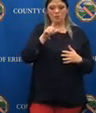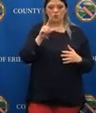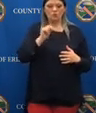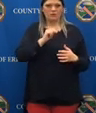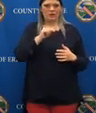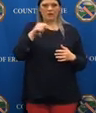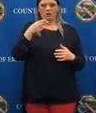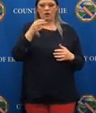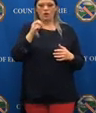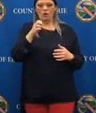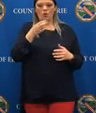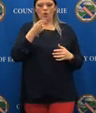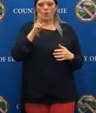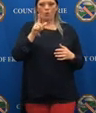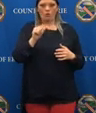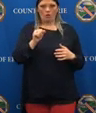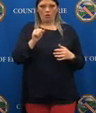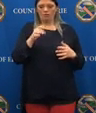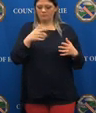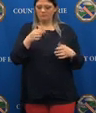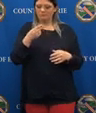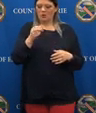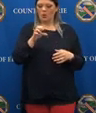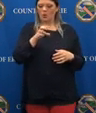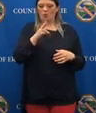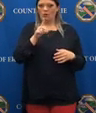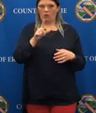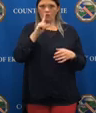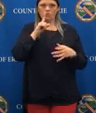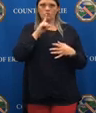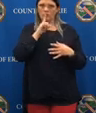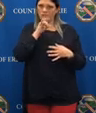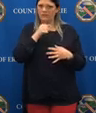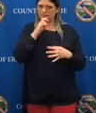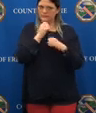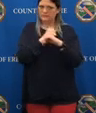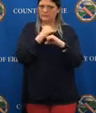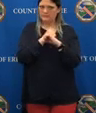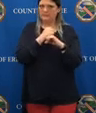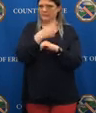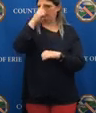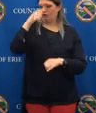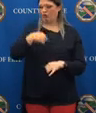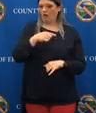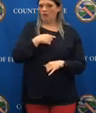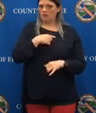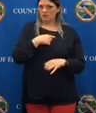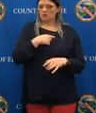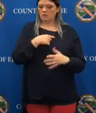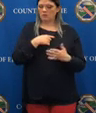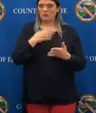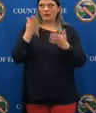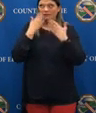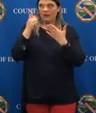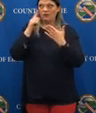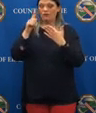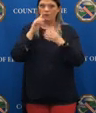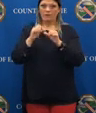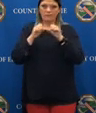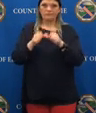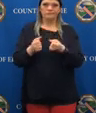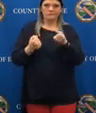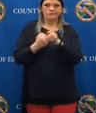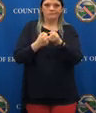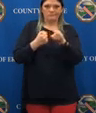Hochul, who's been adamantly out there fighting for us. And I thank them for their continued provision of additional